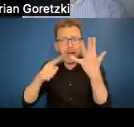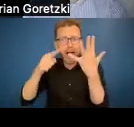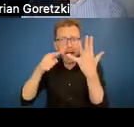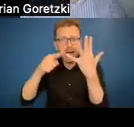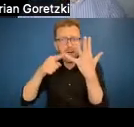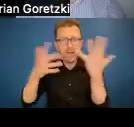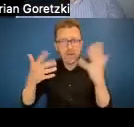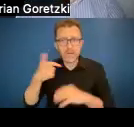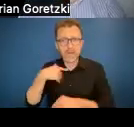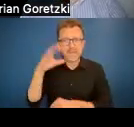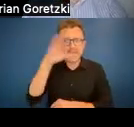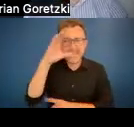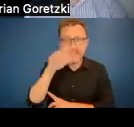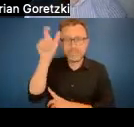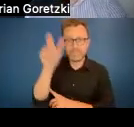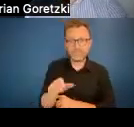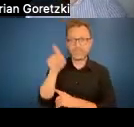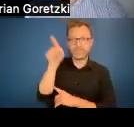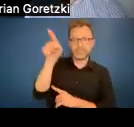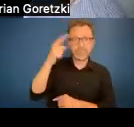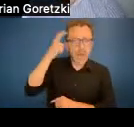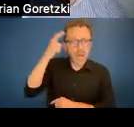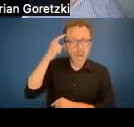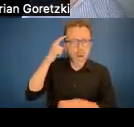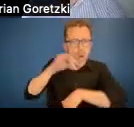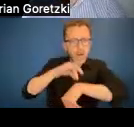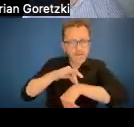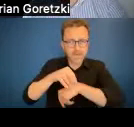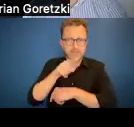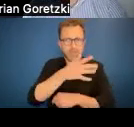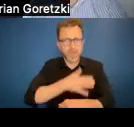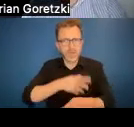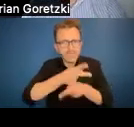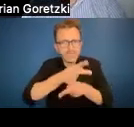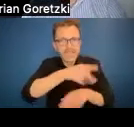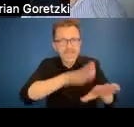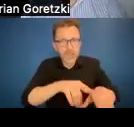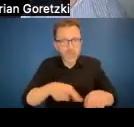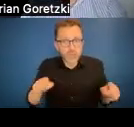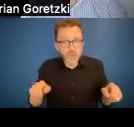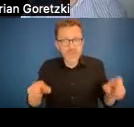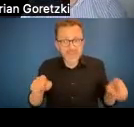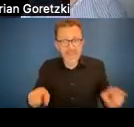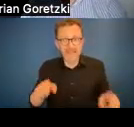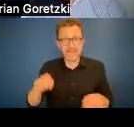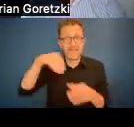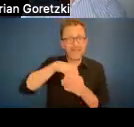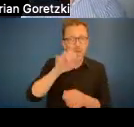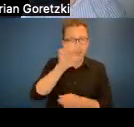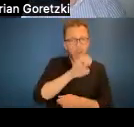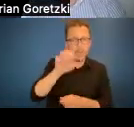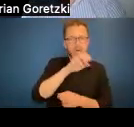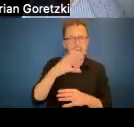Polish, Państwowy Fundusz Rehabilitacji Osób Niepełnosprawnych. And yes, they've got the separate budget for Ukrainians, and they can cover some